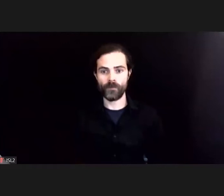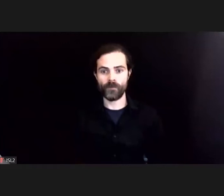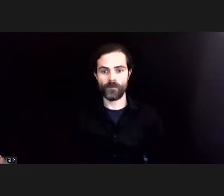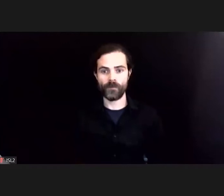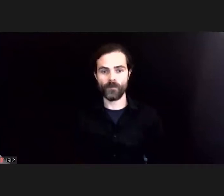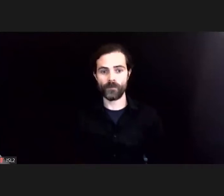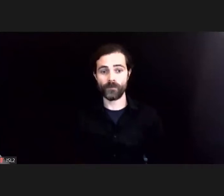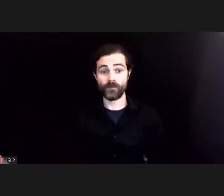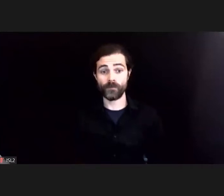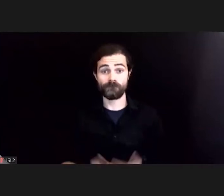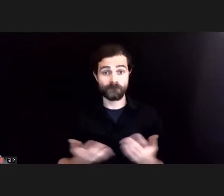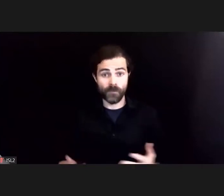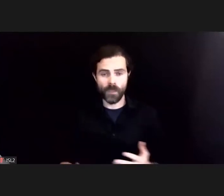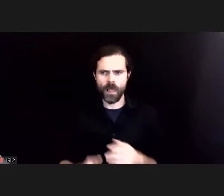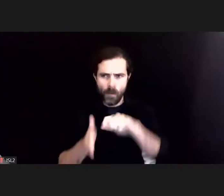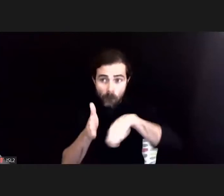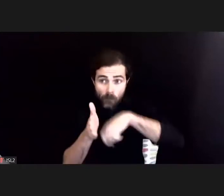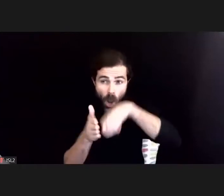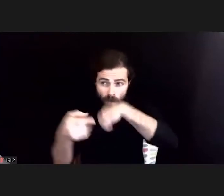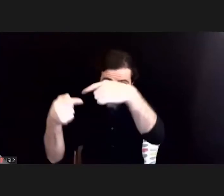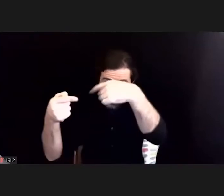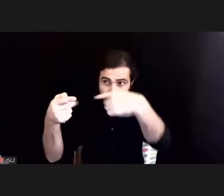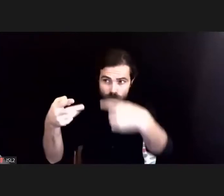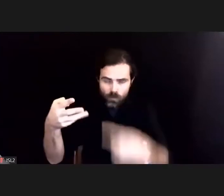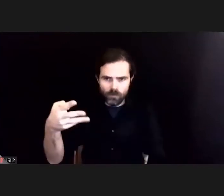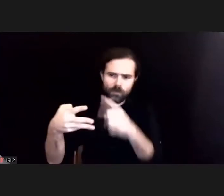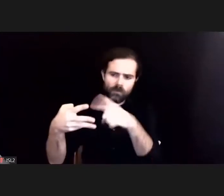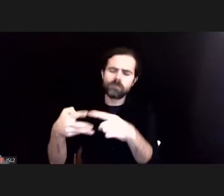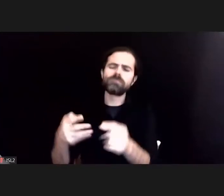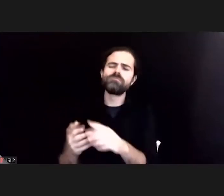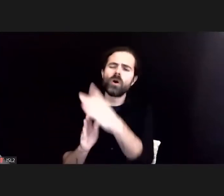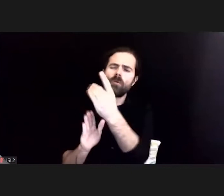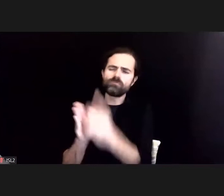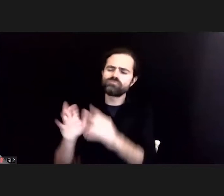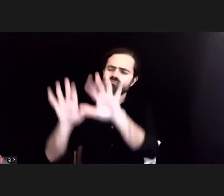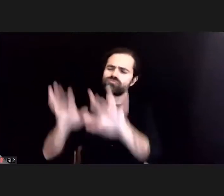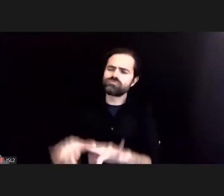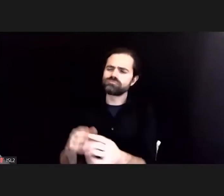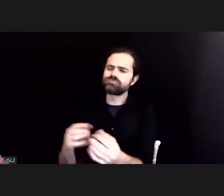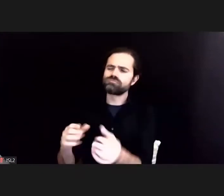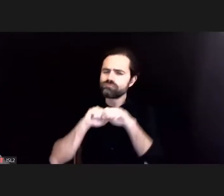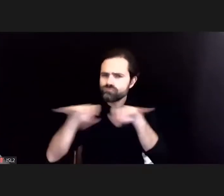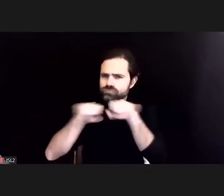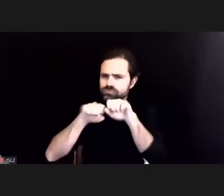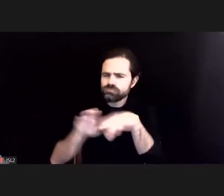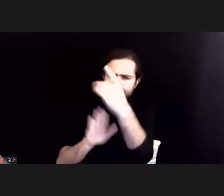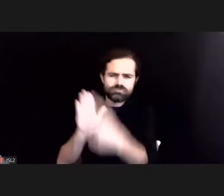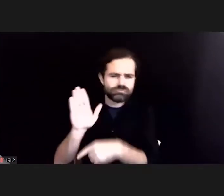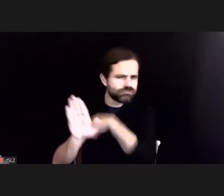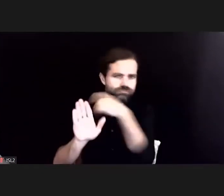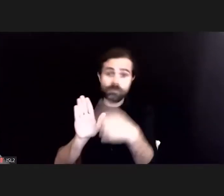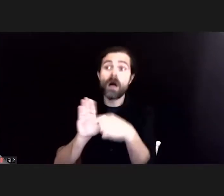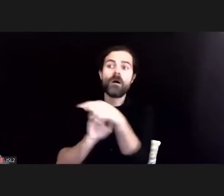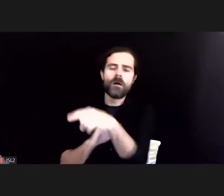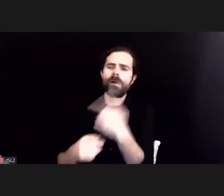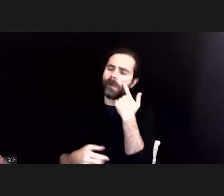For each project, its description is shown. What is its source, date of creation, updates, as well as a probability in which